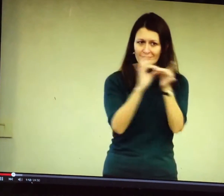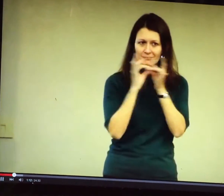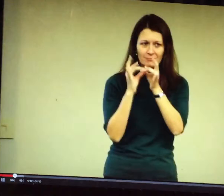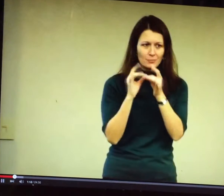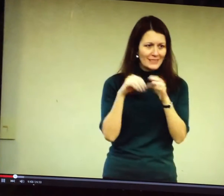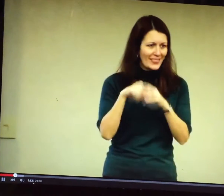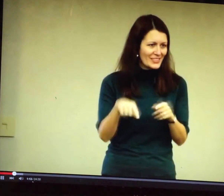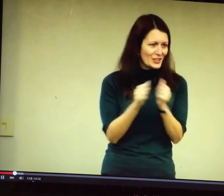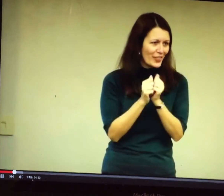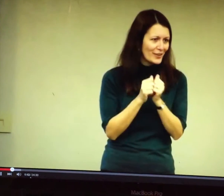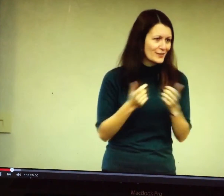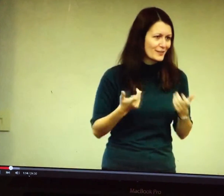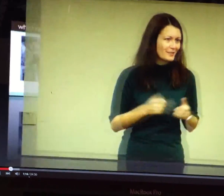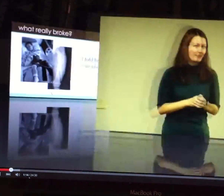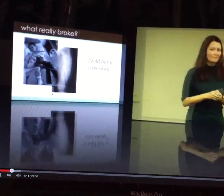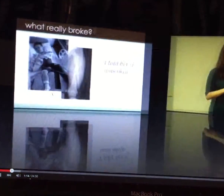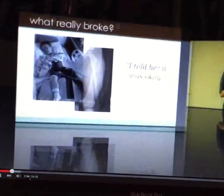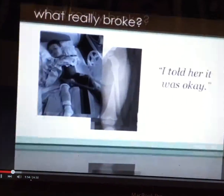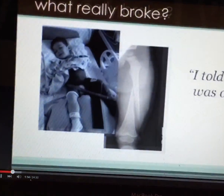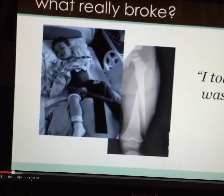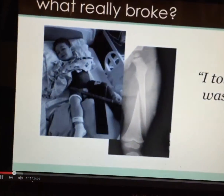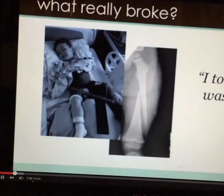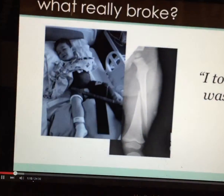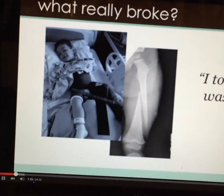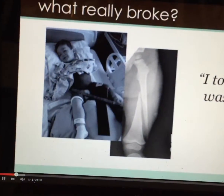your guys' opinion and your ideas. So let's work in this together.